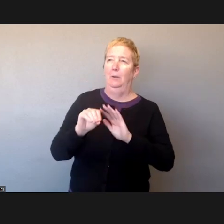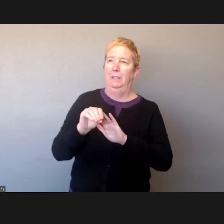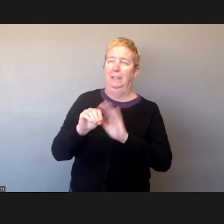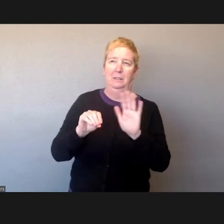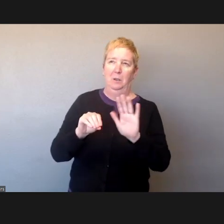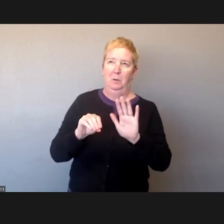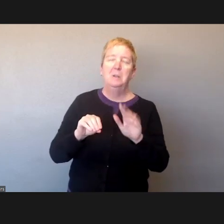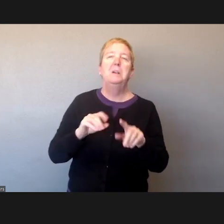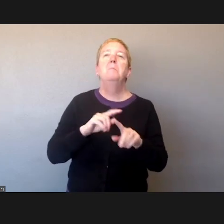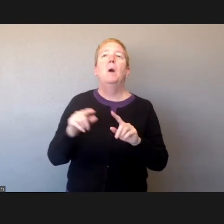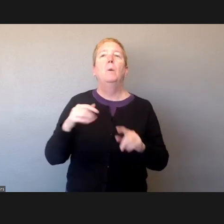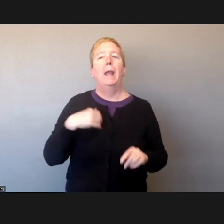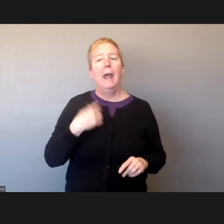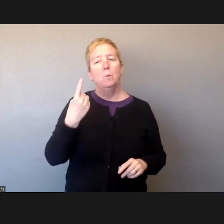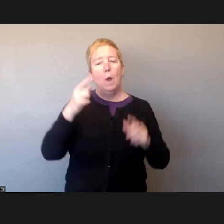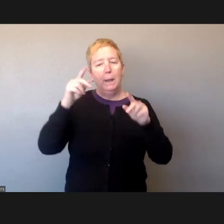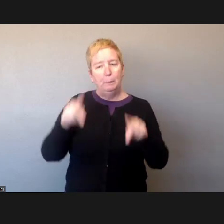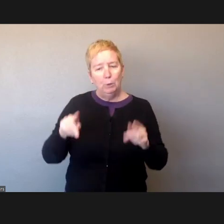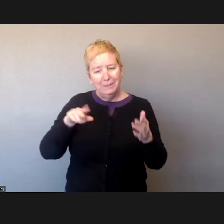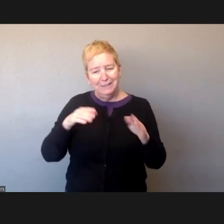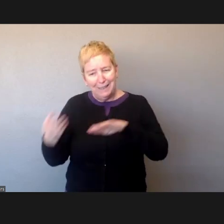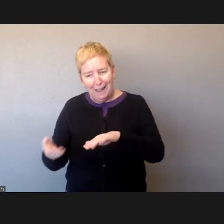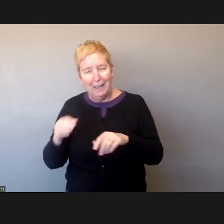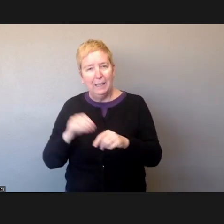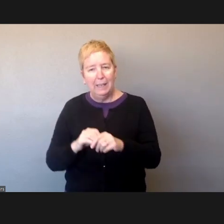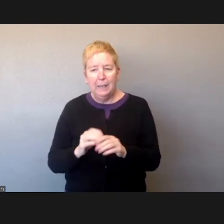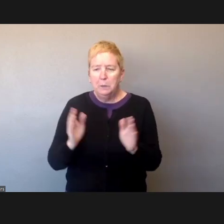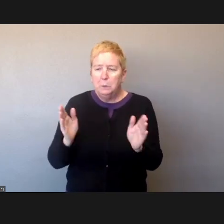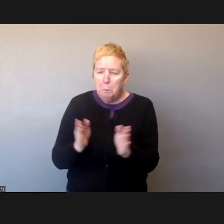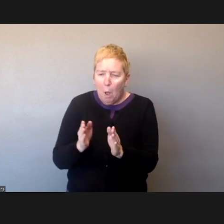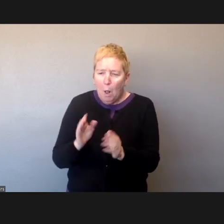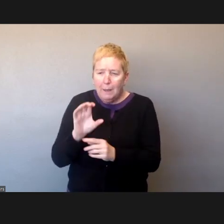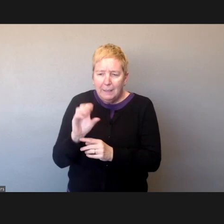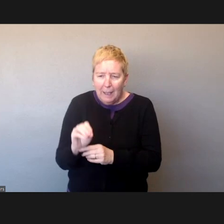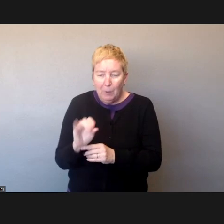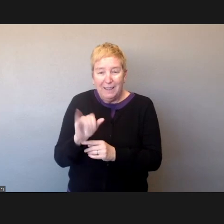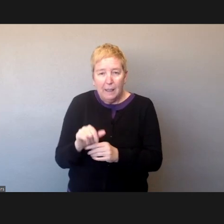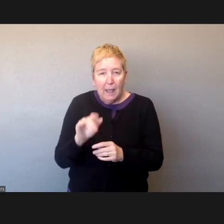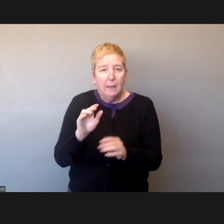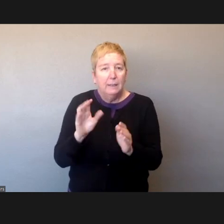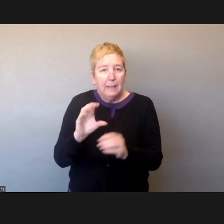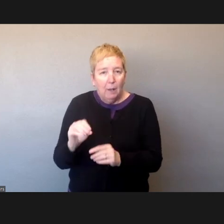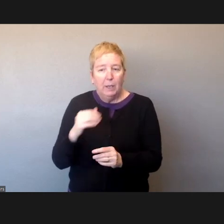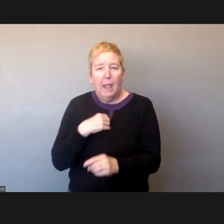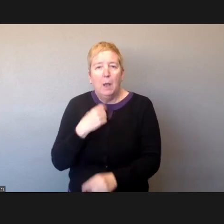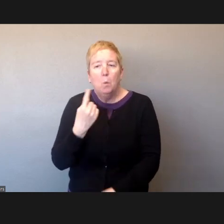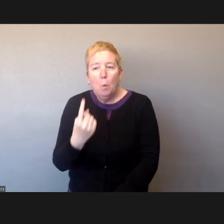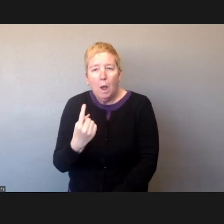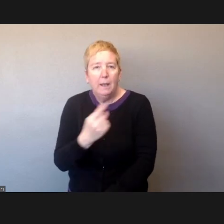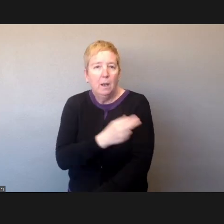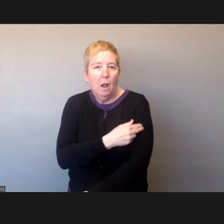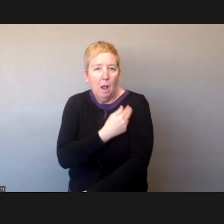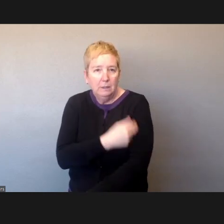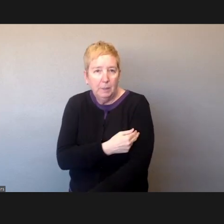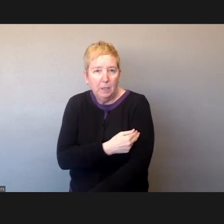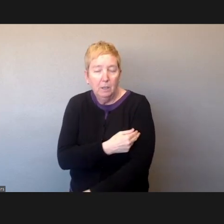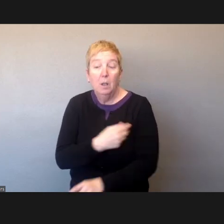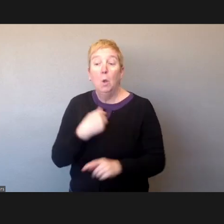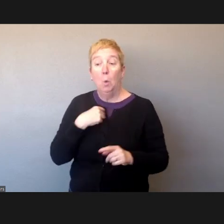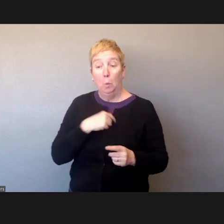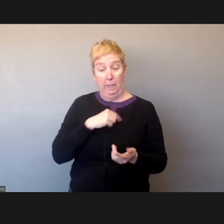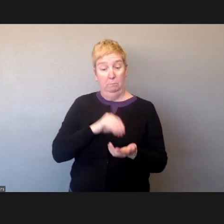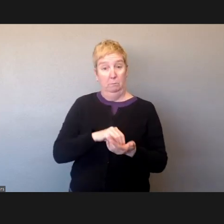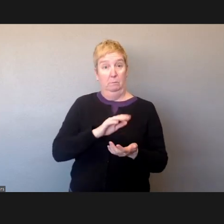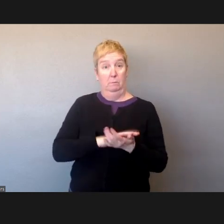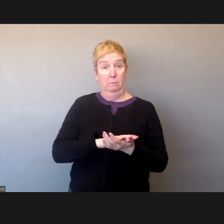person die in a very small county that only had one hospital, and they died of COVID, and we reported in the data, you